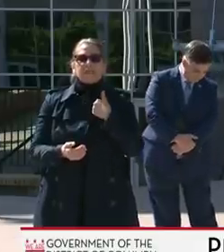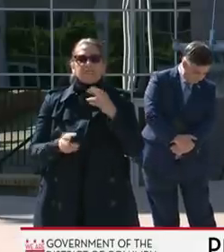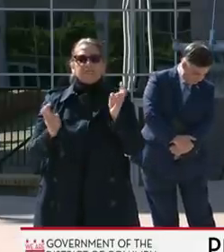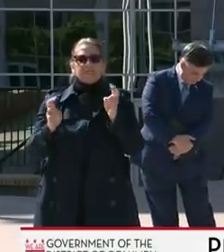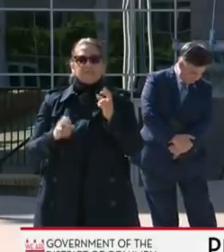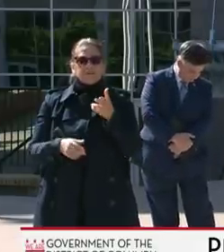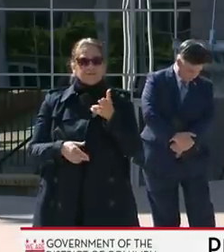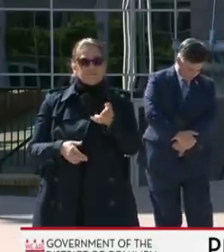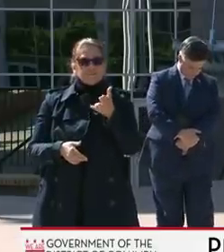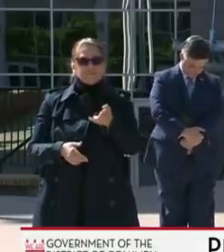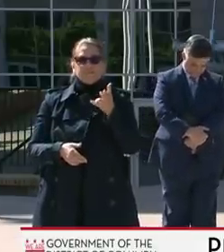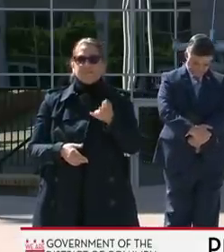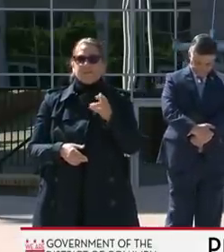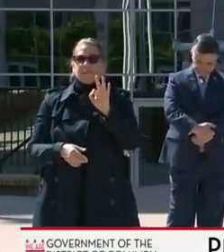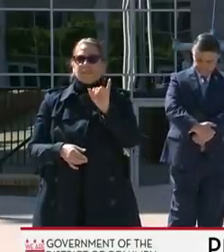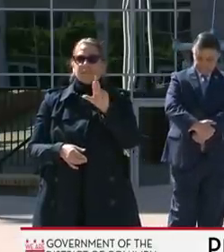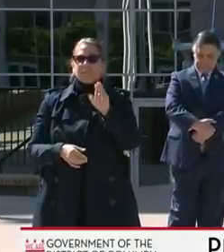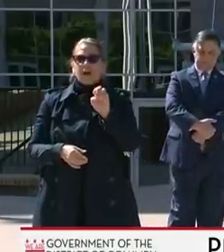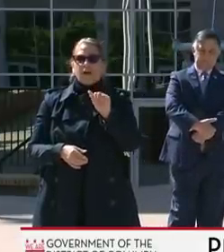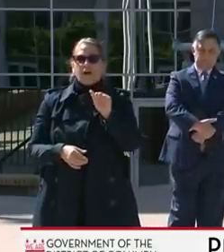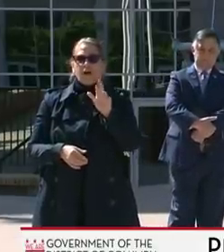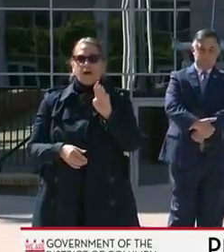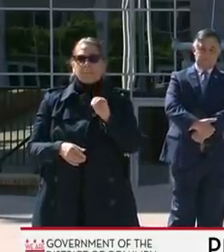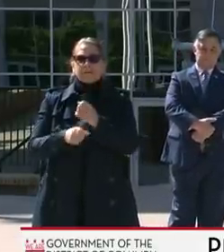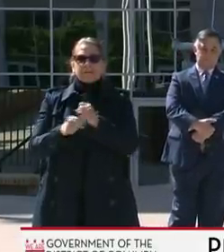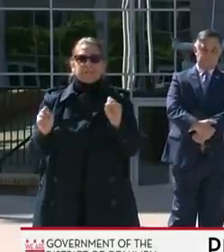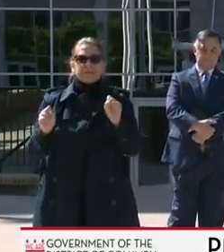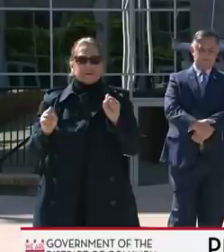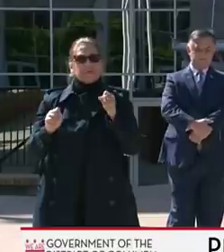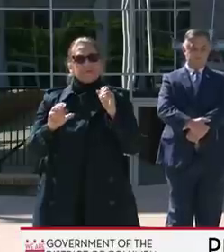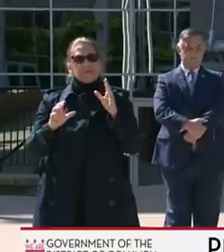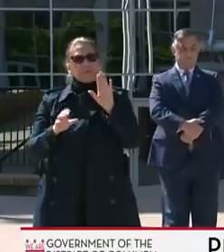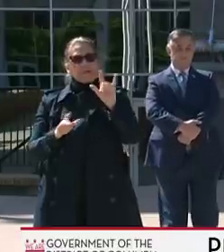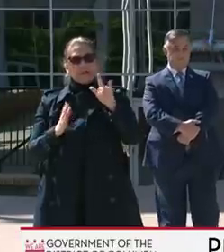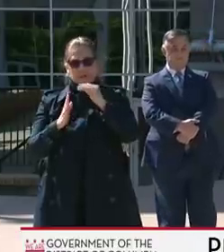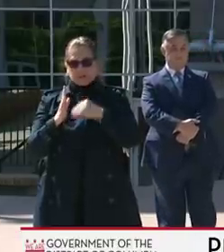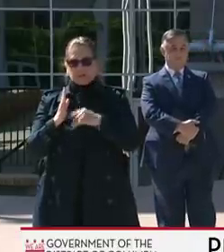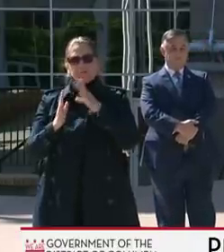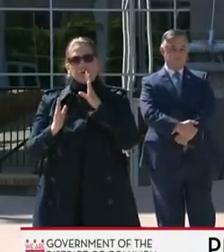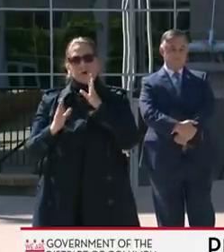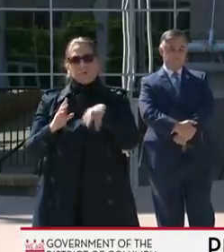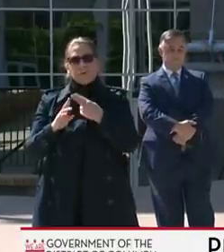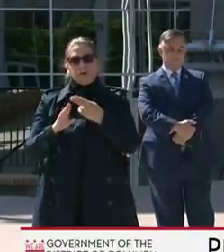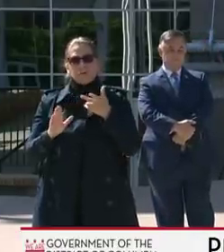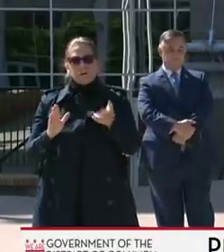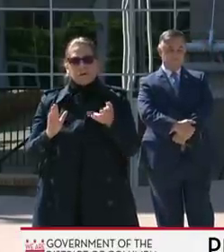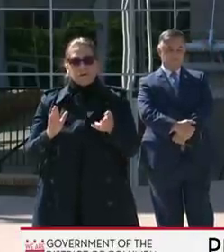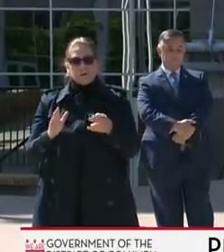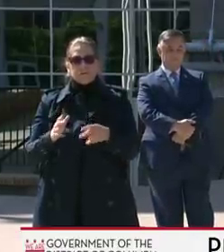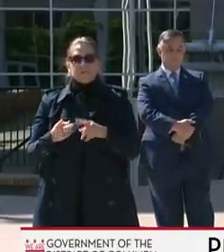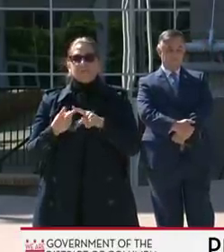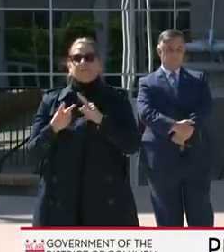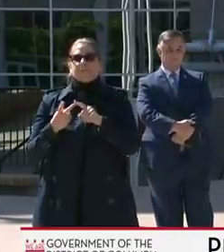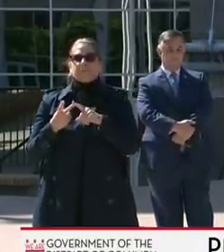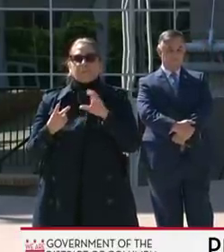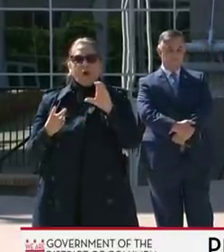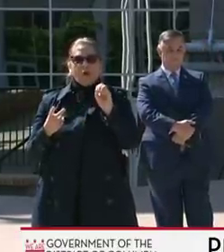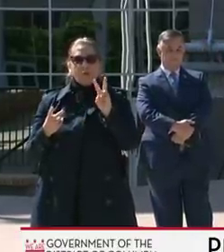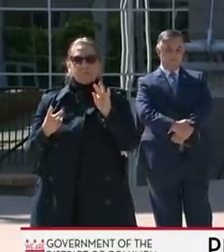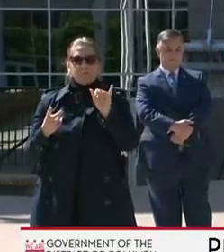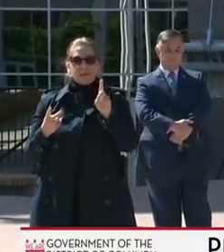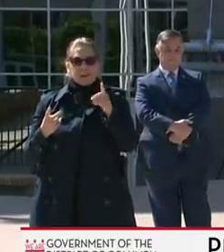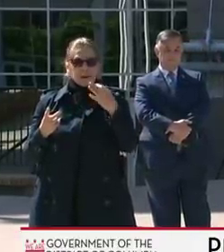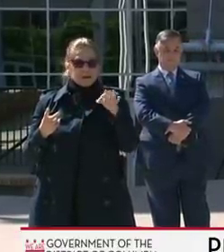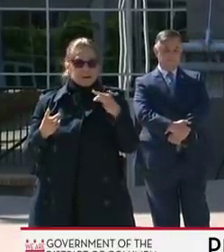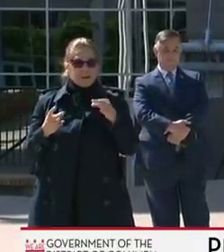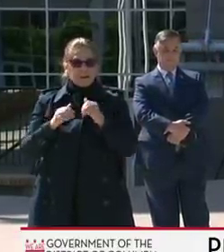a basically extending an emergency already approved. And then there is the COVID-19 Response Supplemental Emergency Amendment